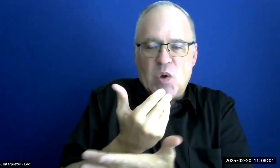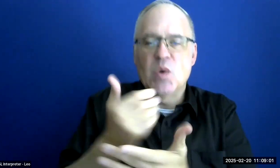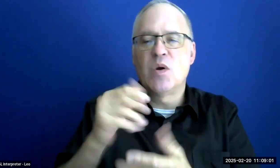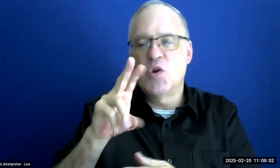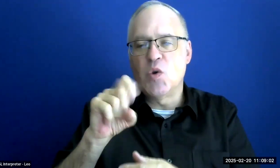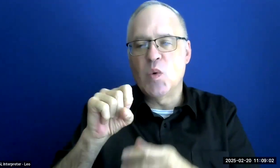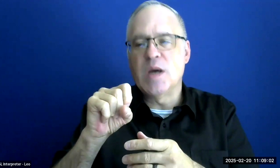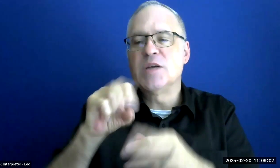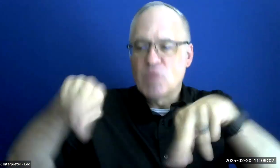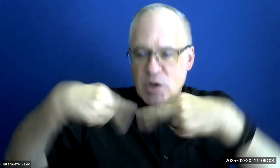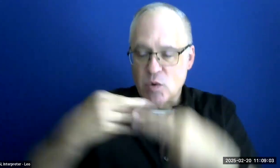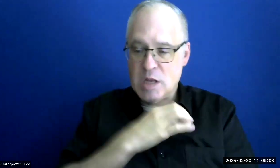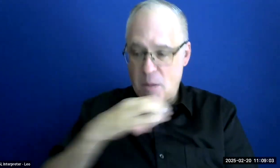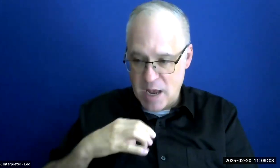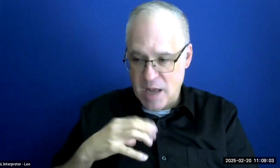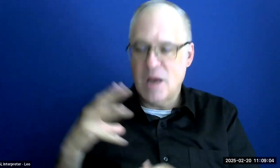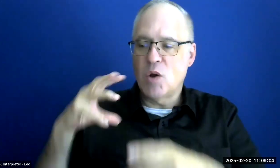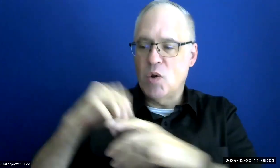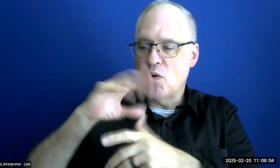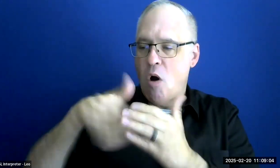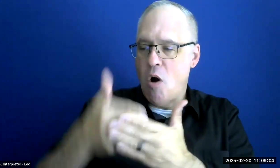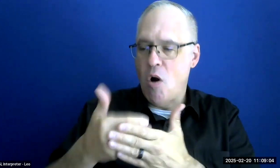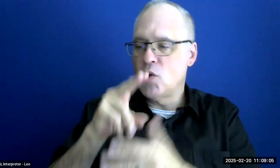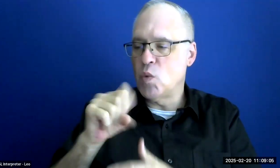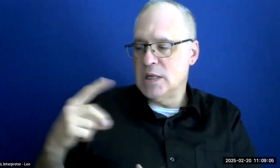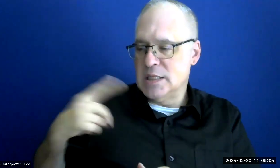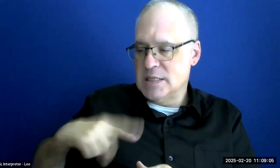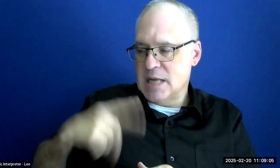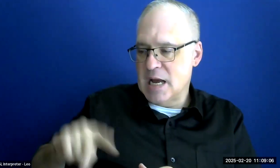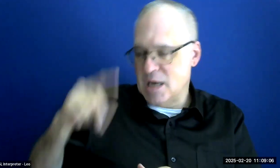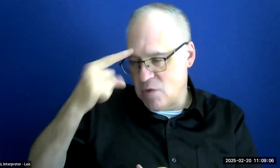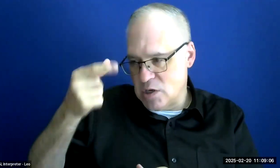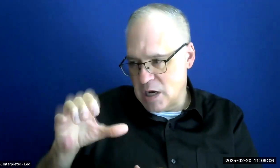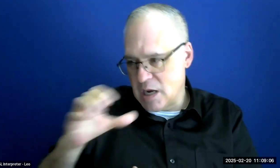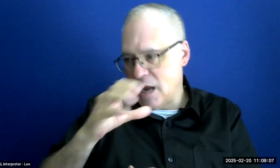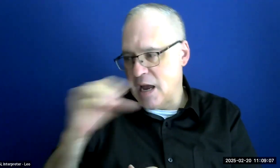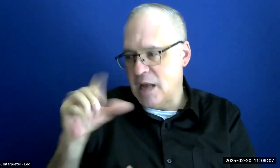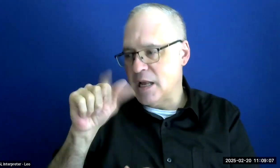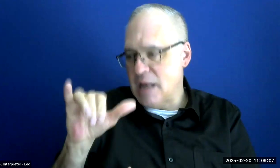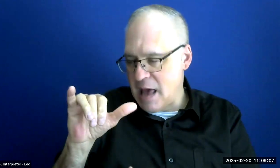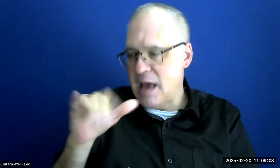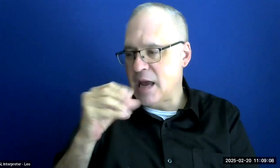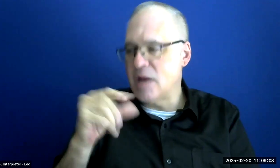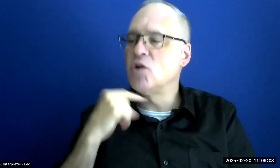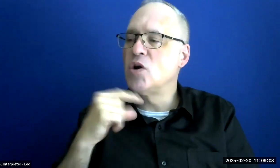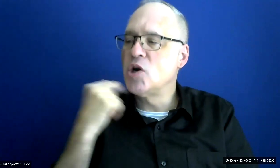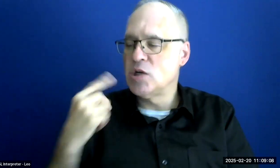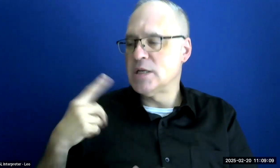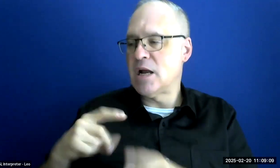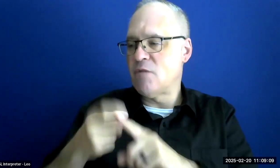will include all U.S. delegates to General Conference, as well as a lay and clergy delegate from each central